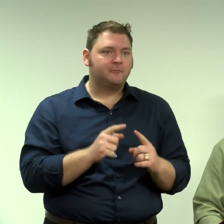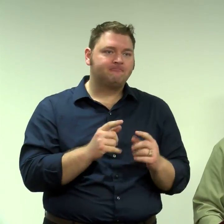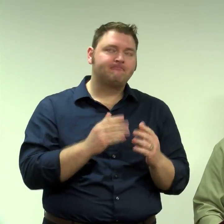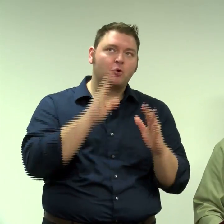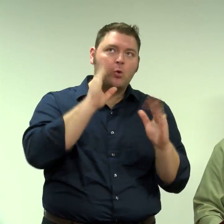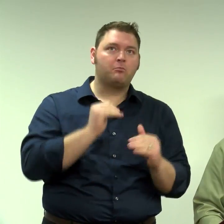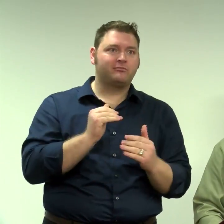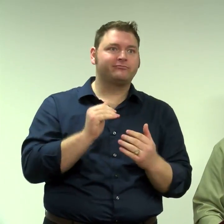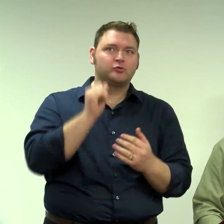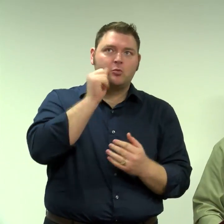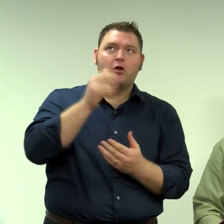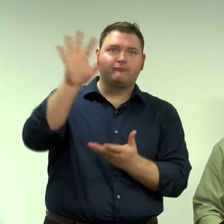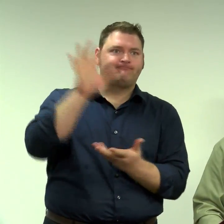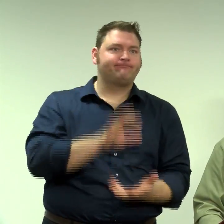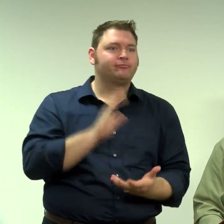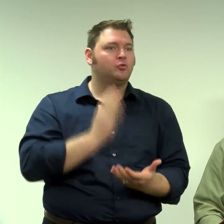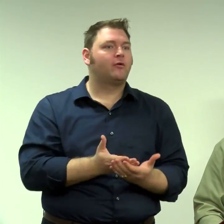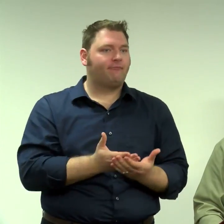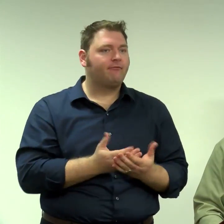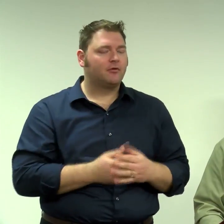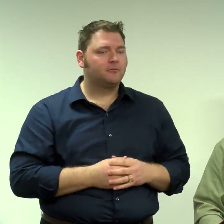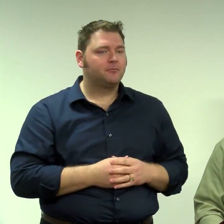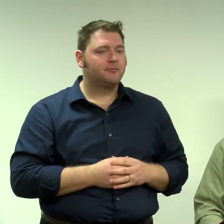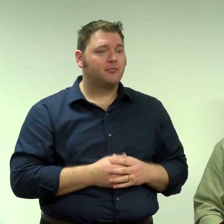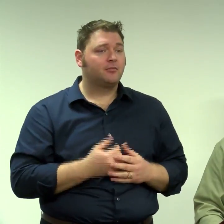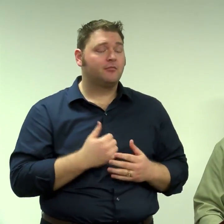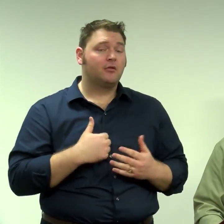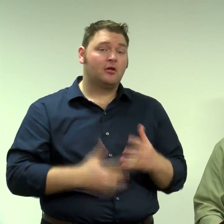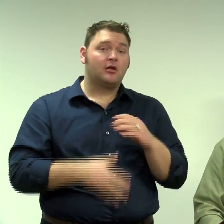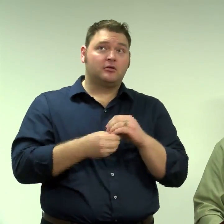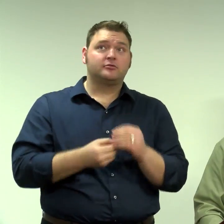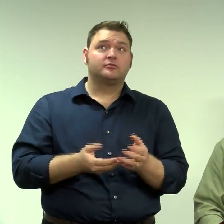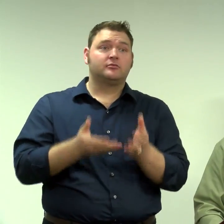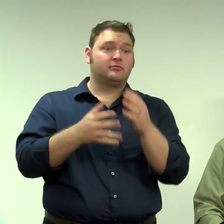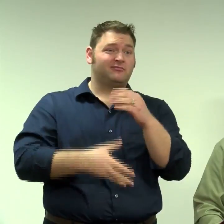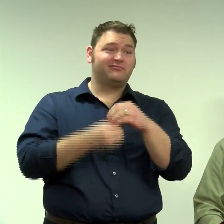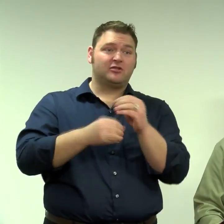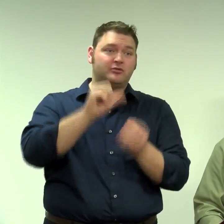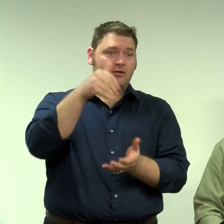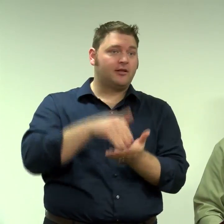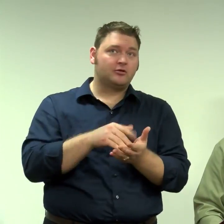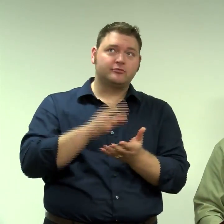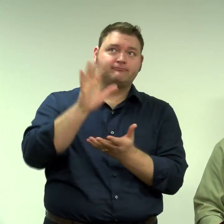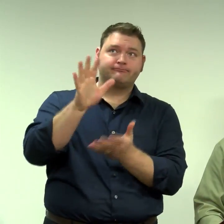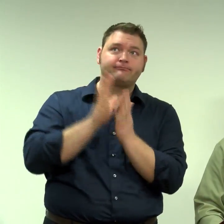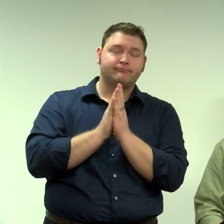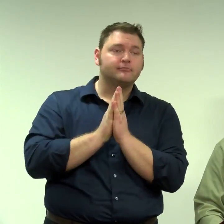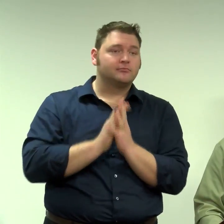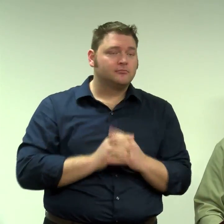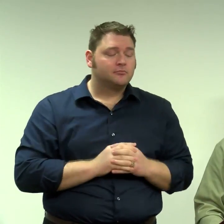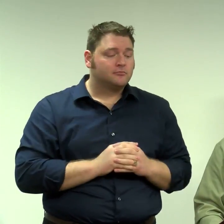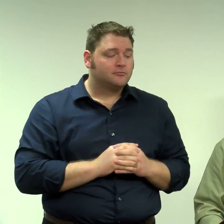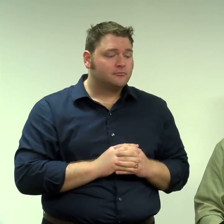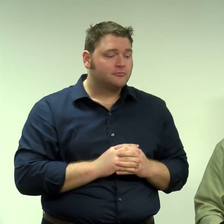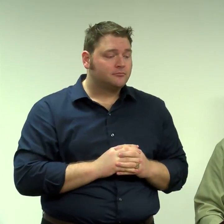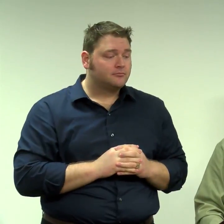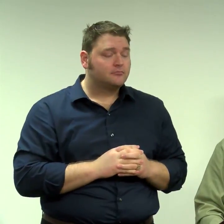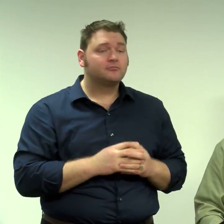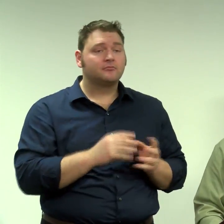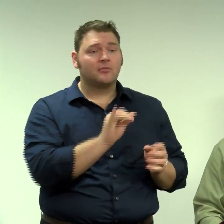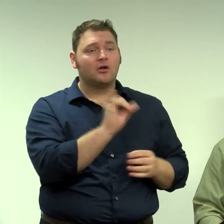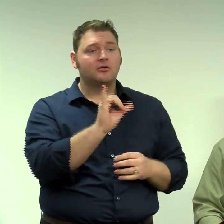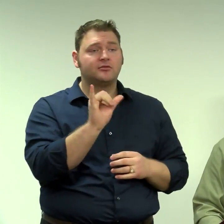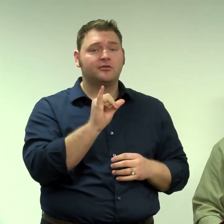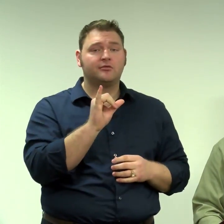for an additional 10,000. Quite frankly, in many ways, the city of Houston, Harris County is serving more of also as a kind of